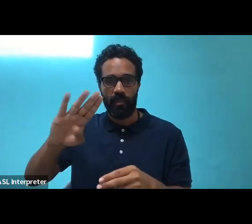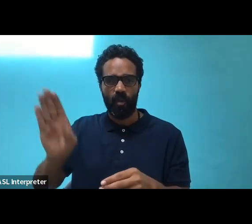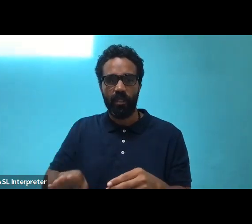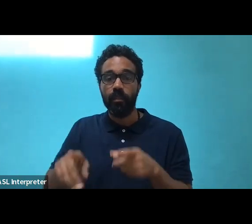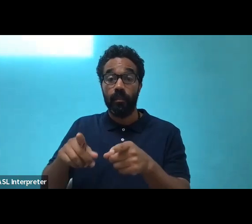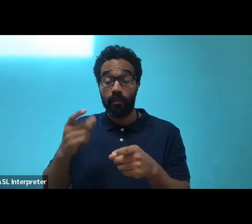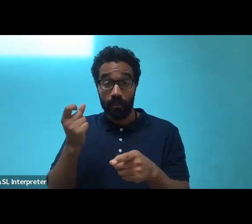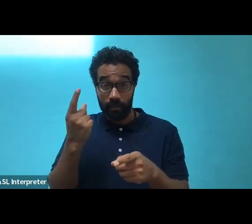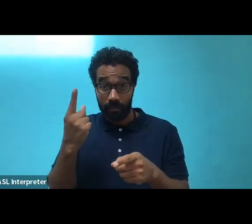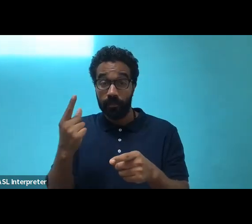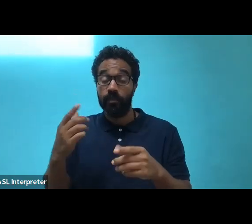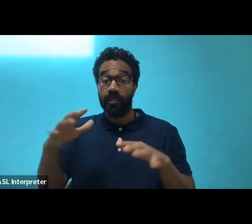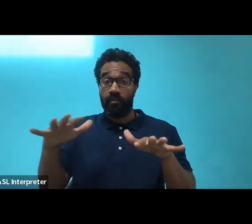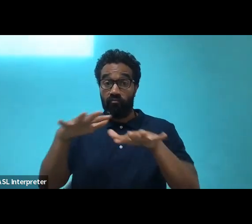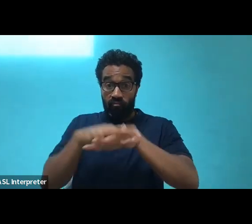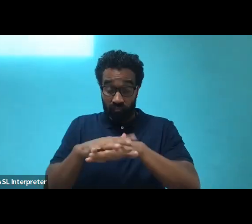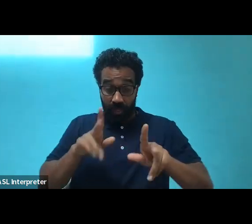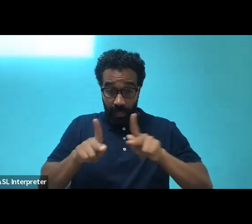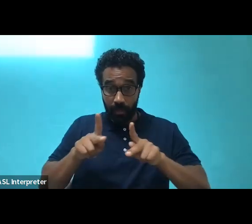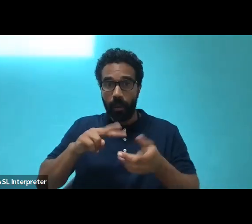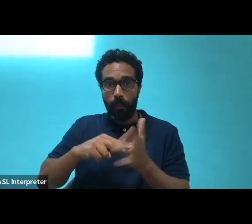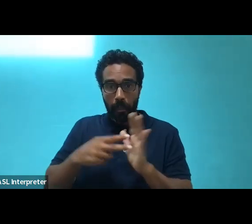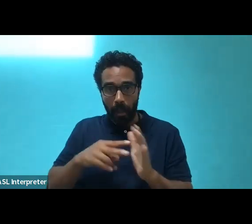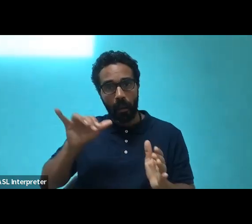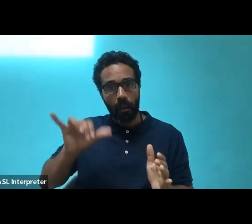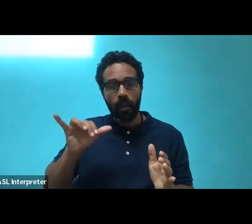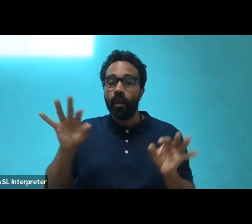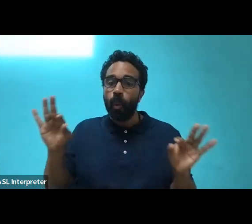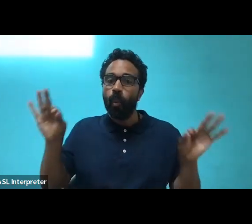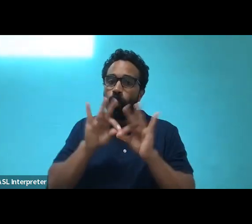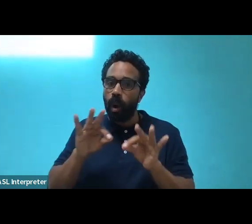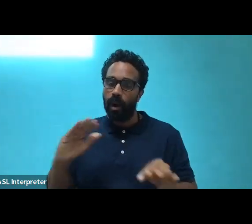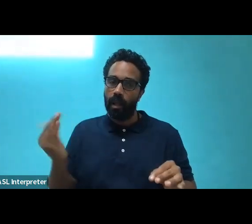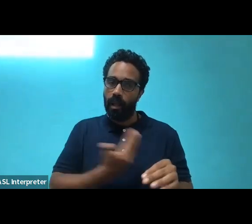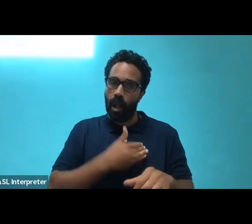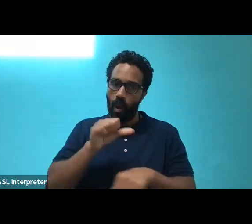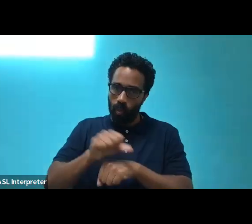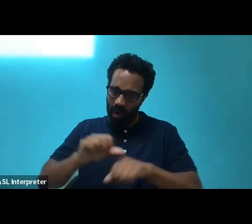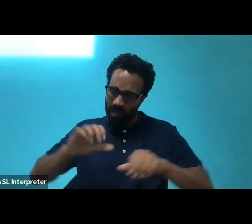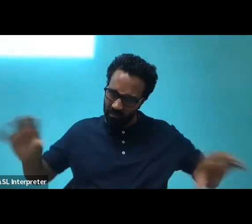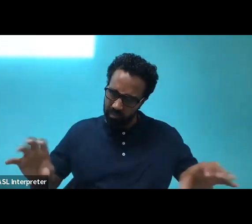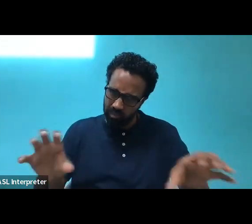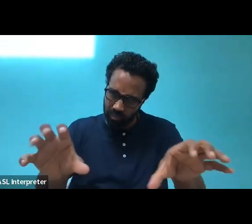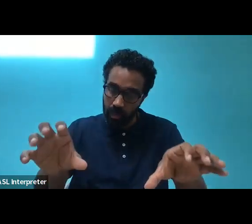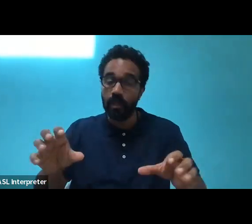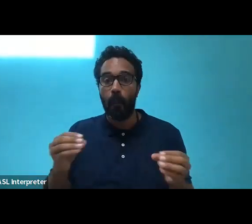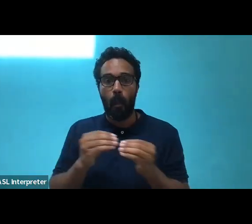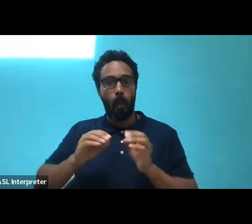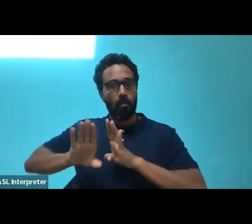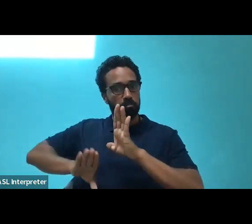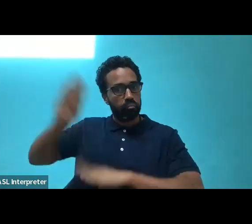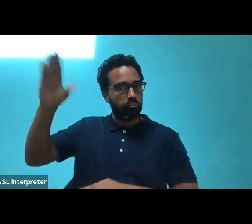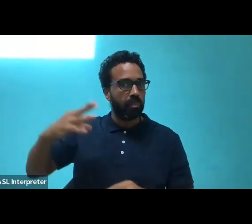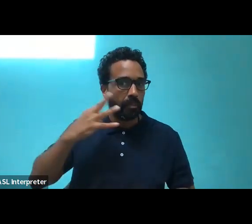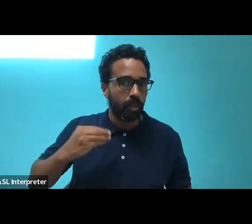enrichment to our experience, to the work we're doing, to what needs to be done.